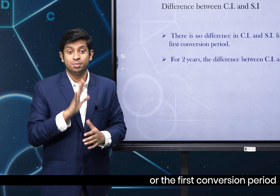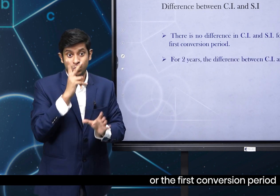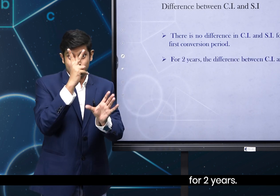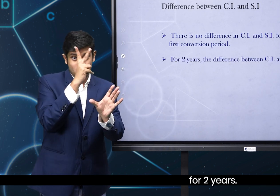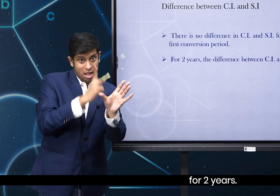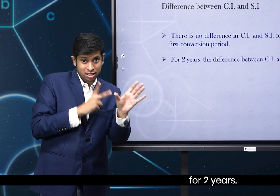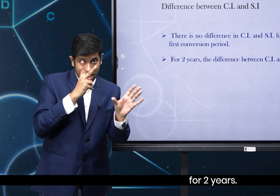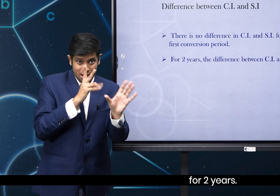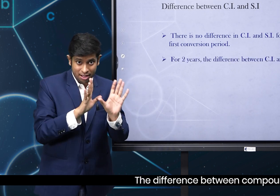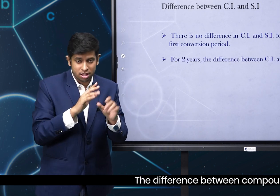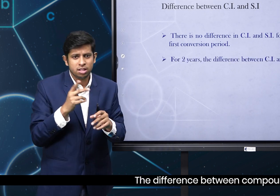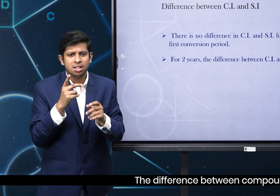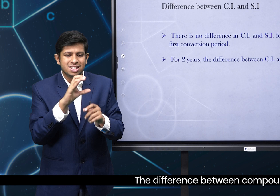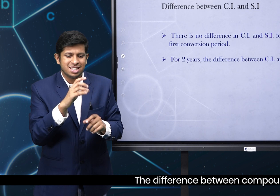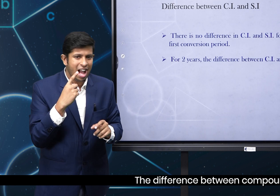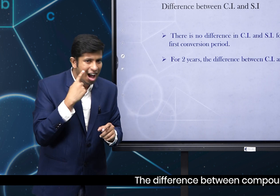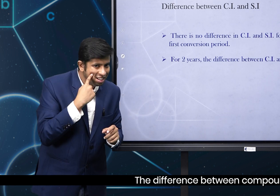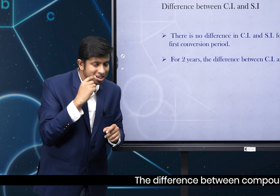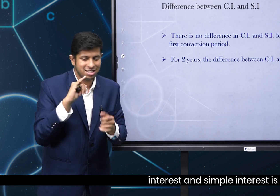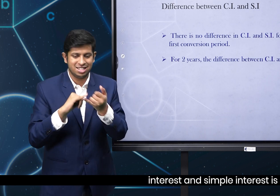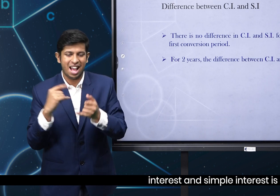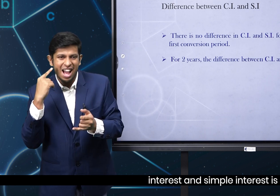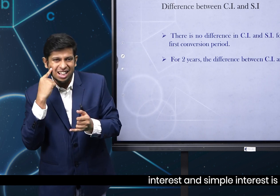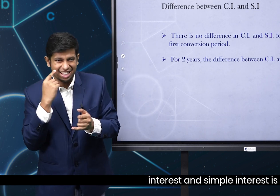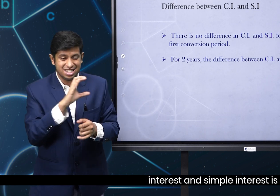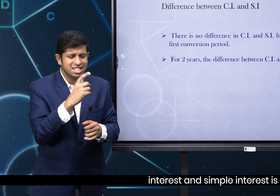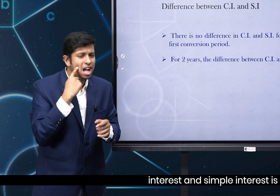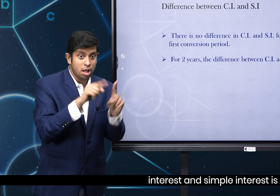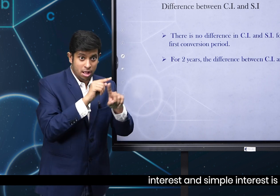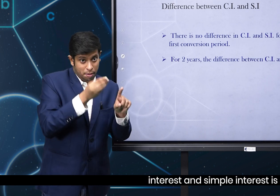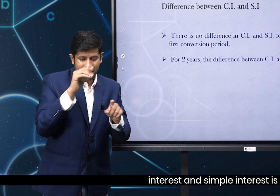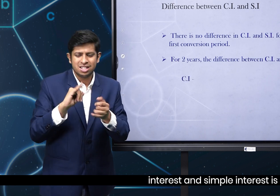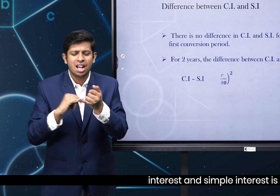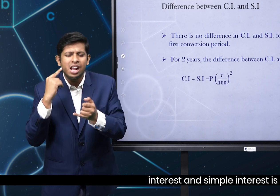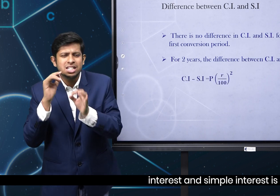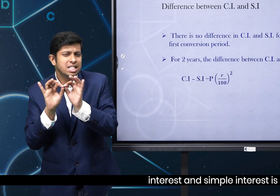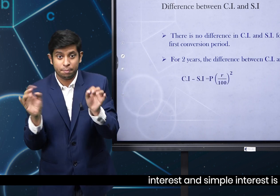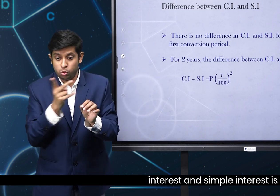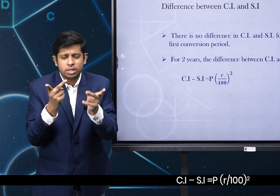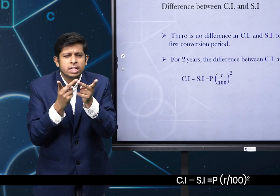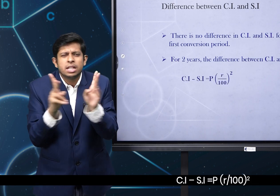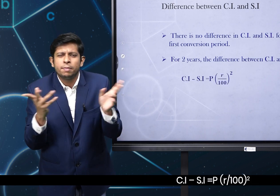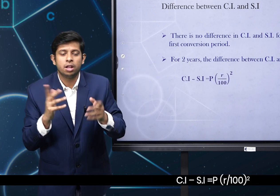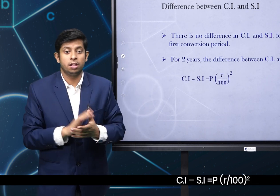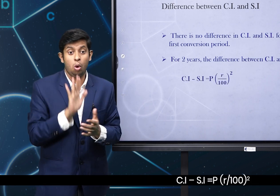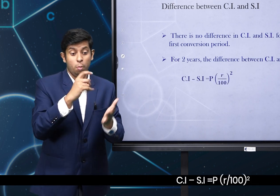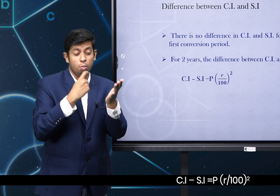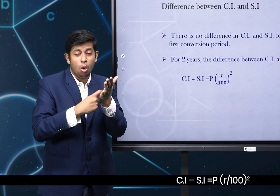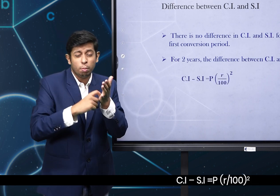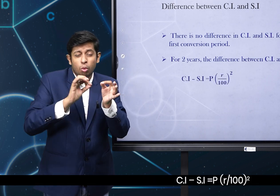For 2 years, the difference between compound interest and simple interest is Ci minus Si is equal to